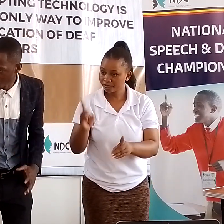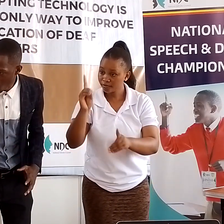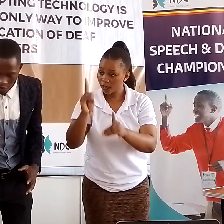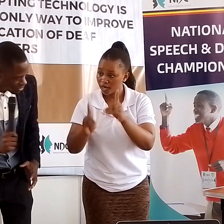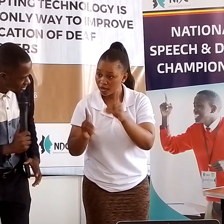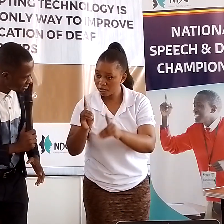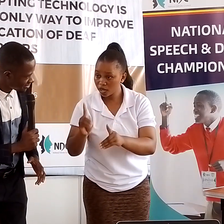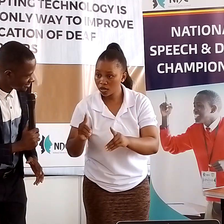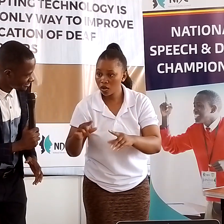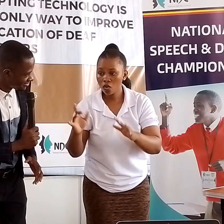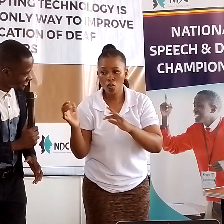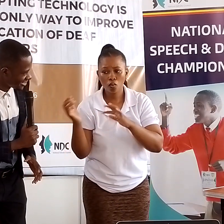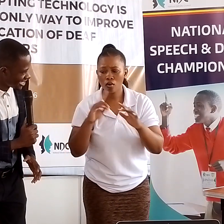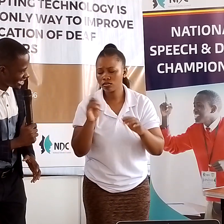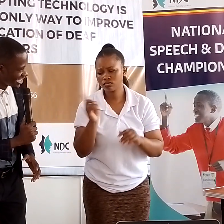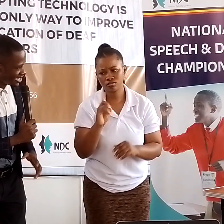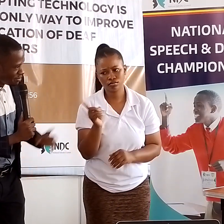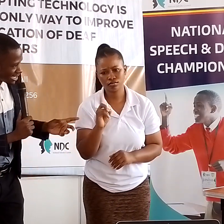is not war.